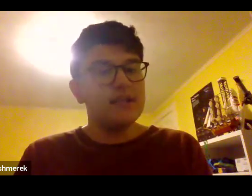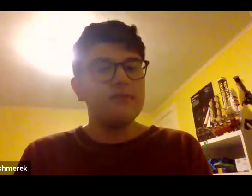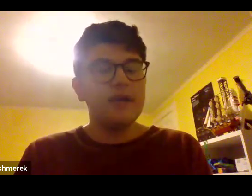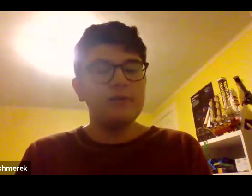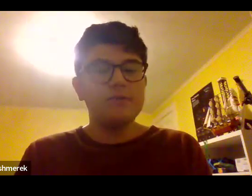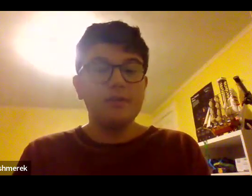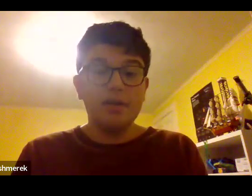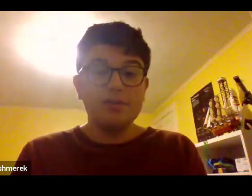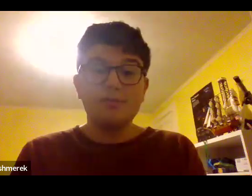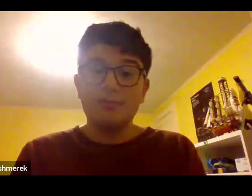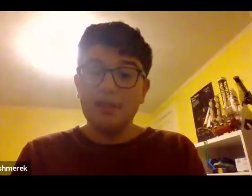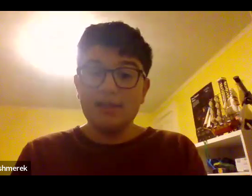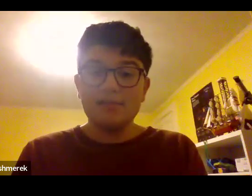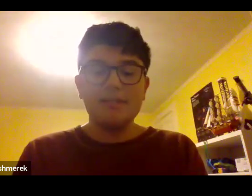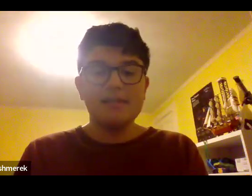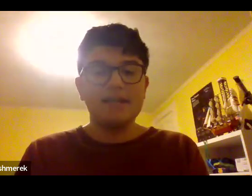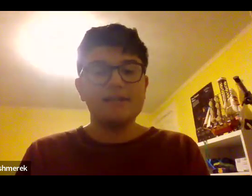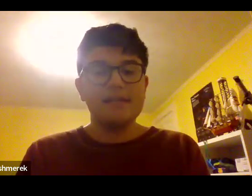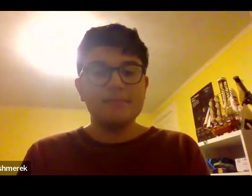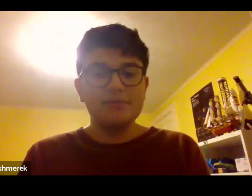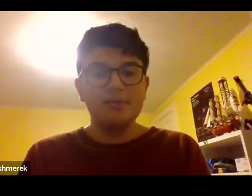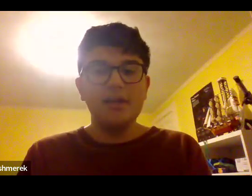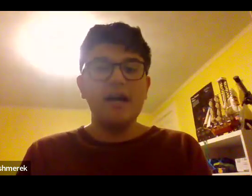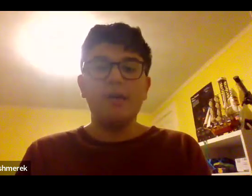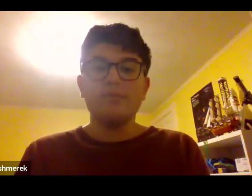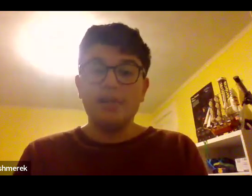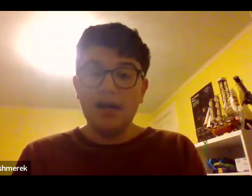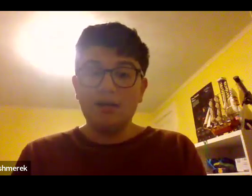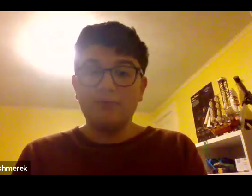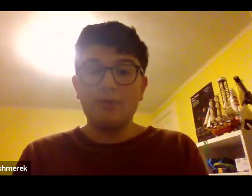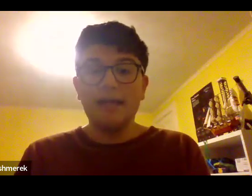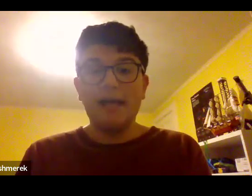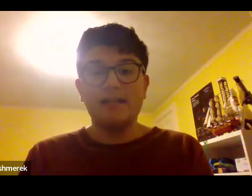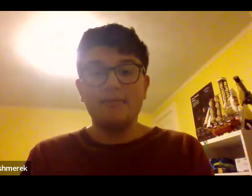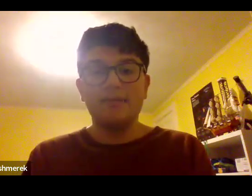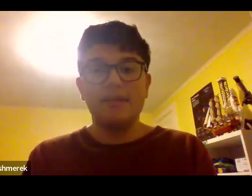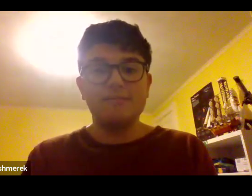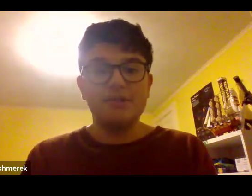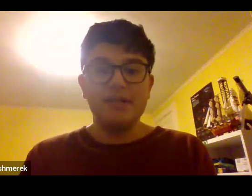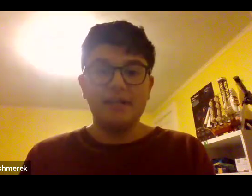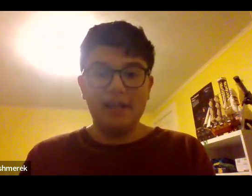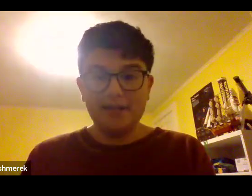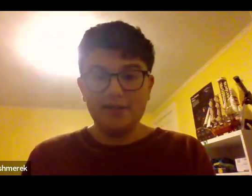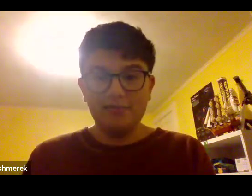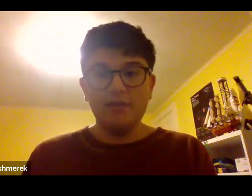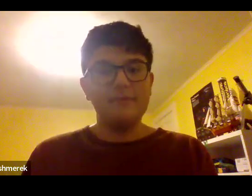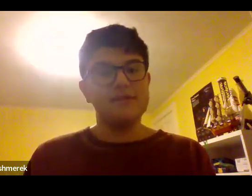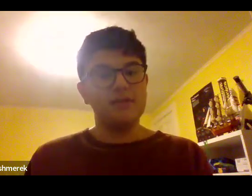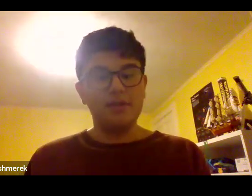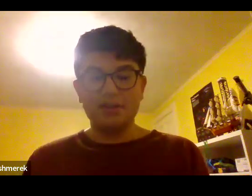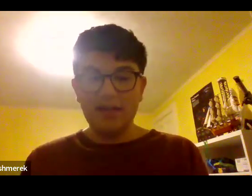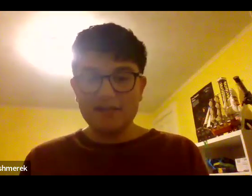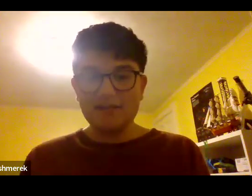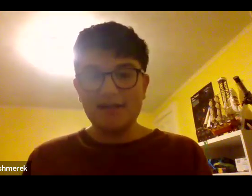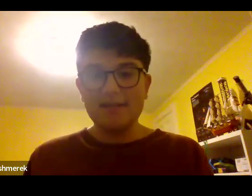example, myself, I went to a larger school, BLS to be exact, an exam school. I was not performing academically as much as I'd like to